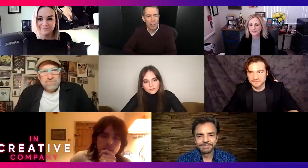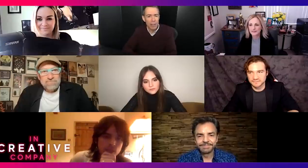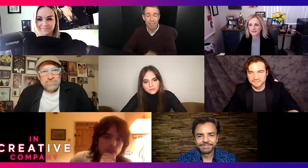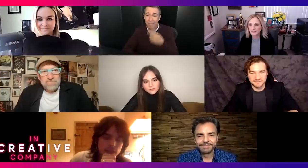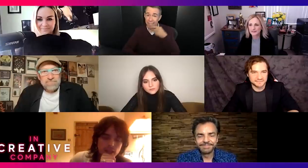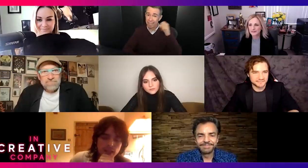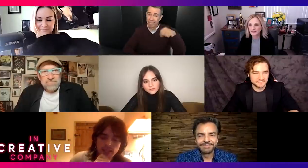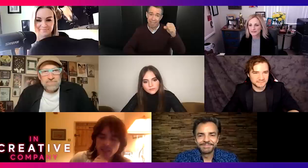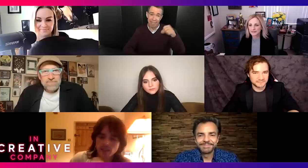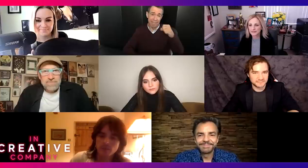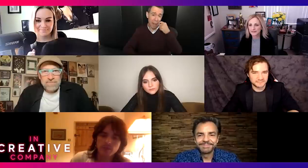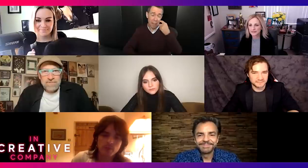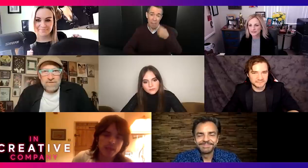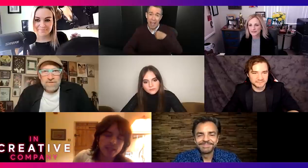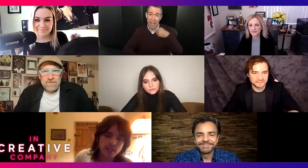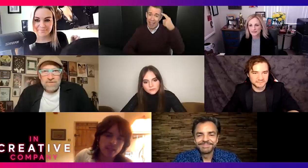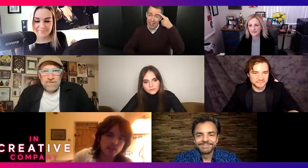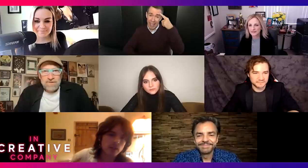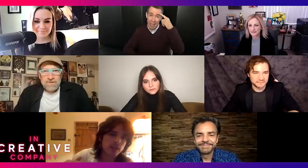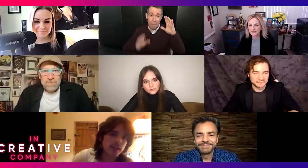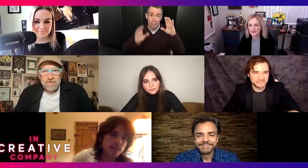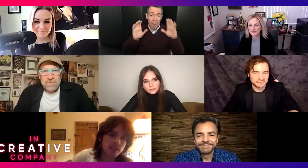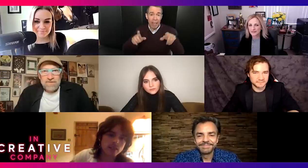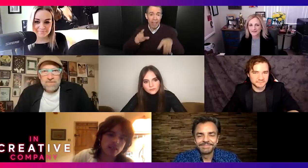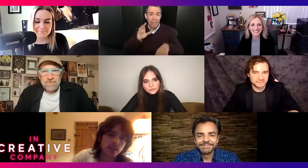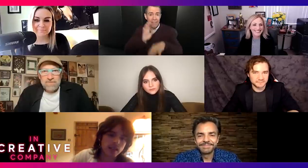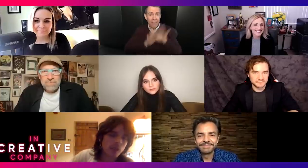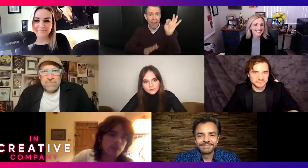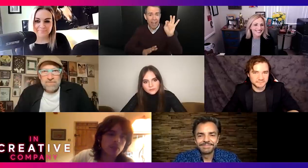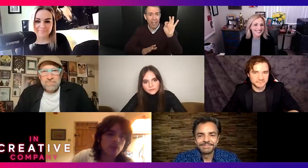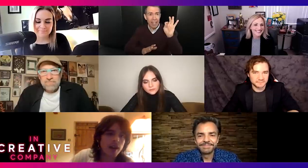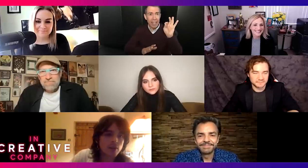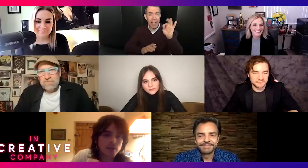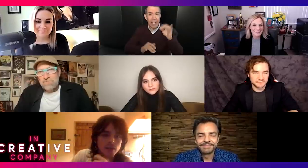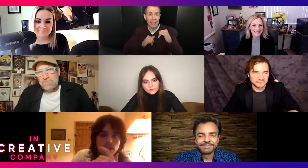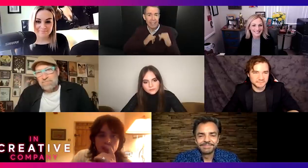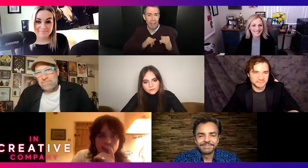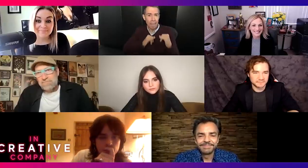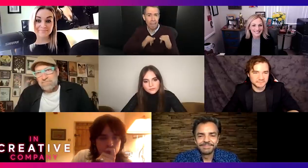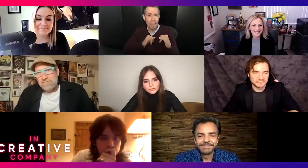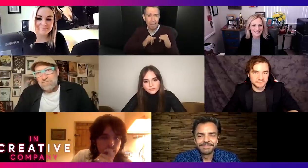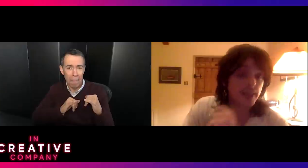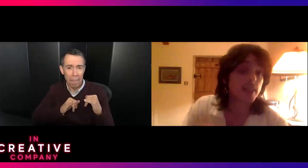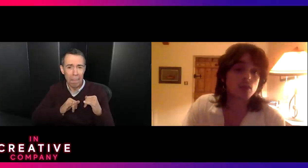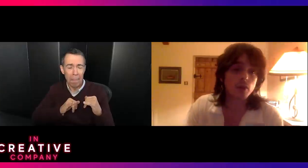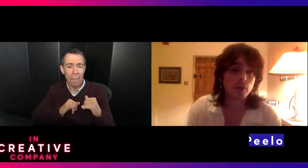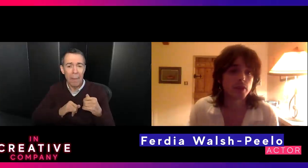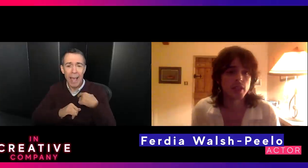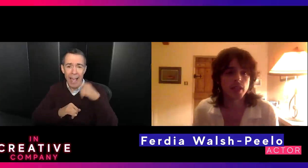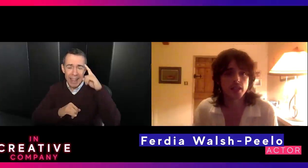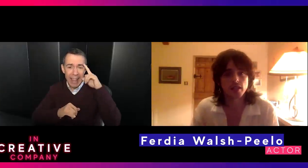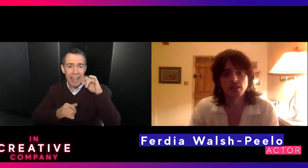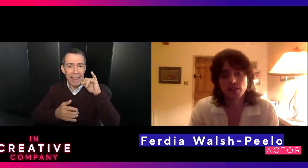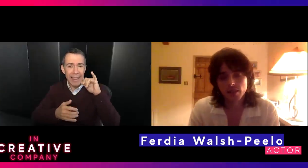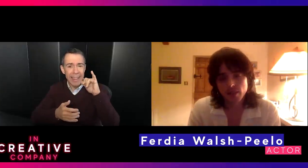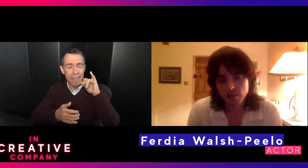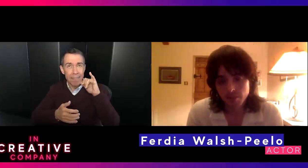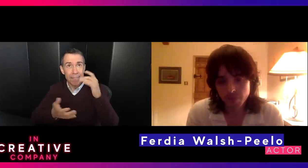Yeah, absolutely. And I think it's amazing that they find that common ground. I think that's what